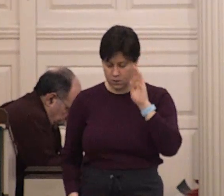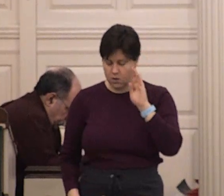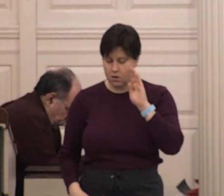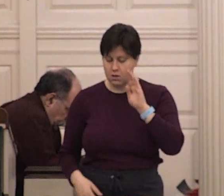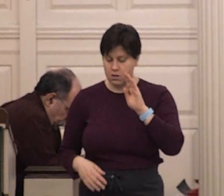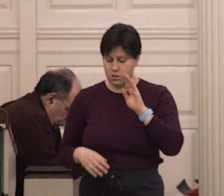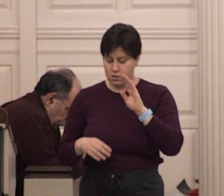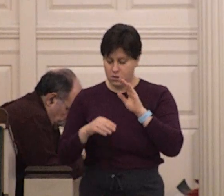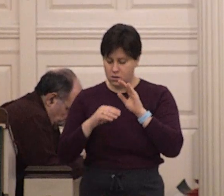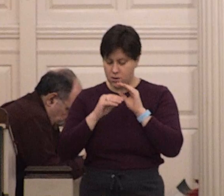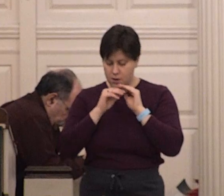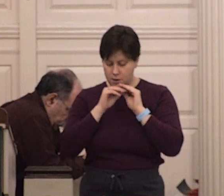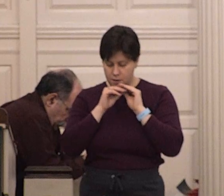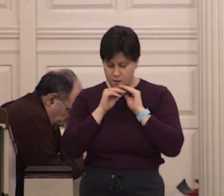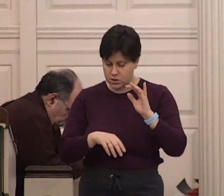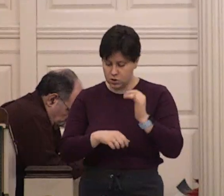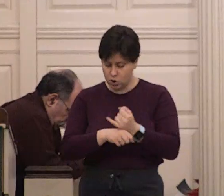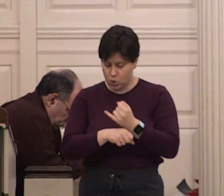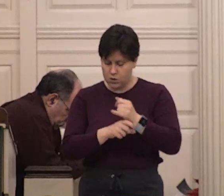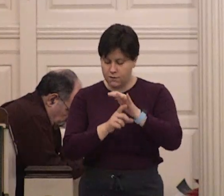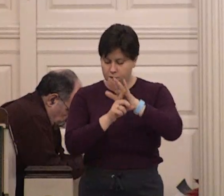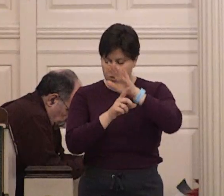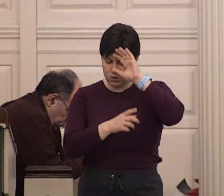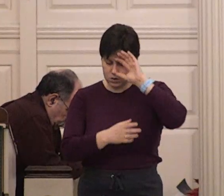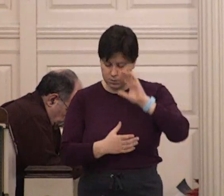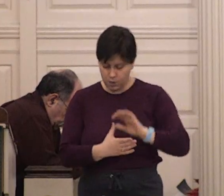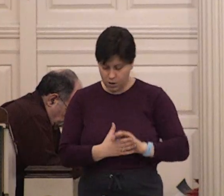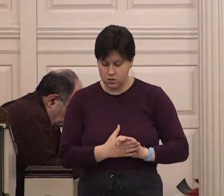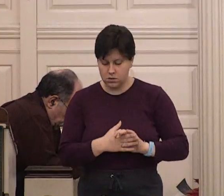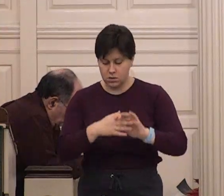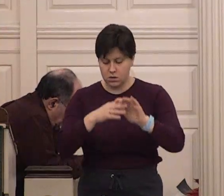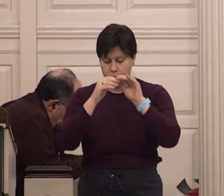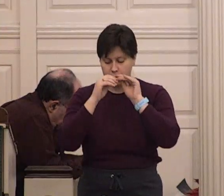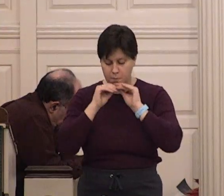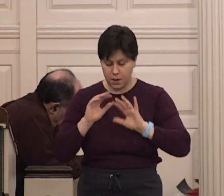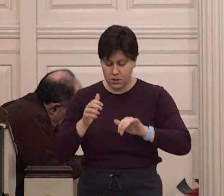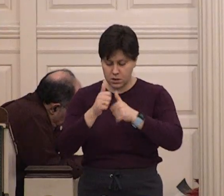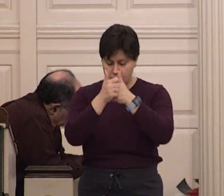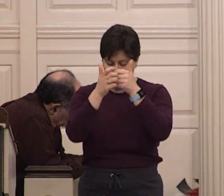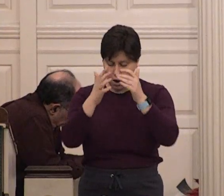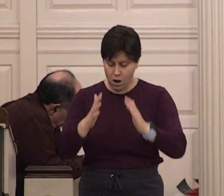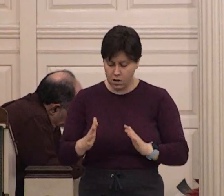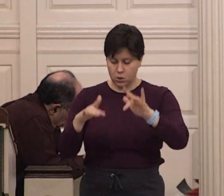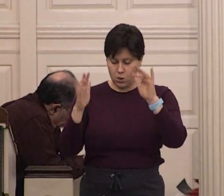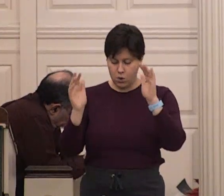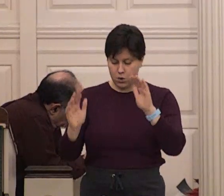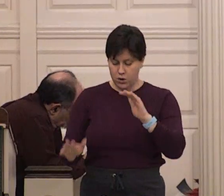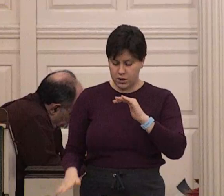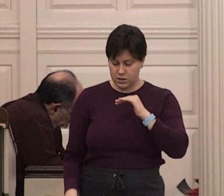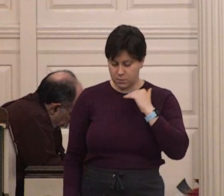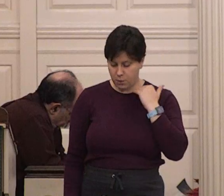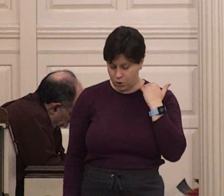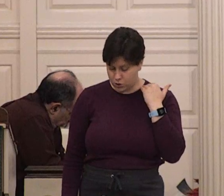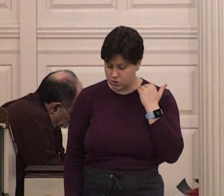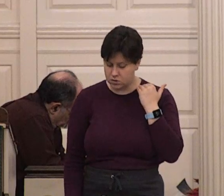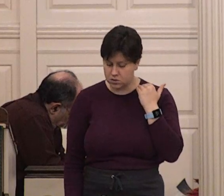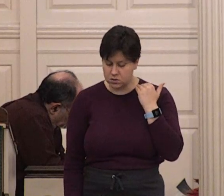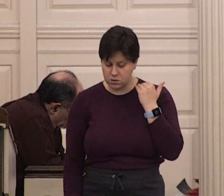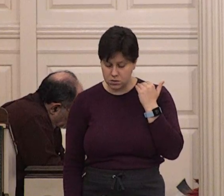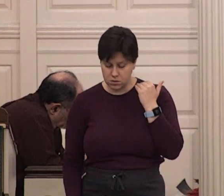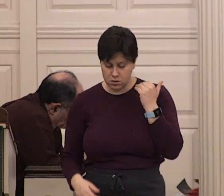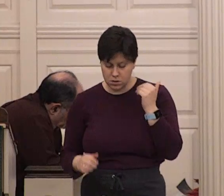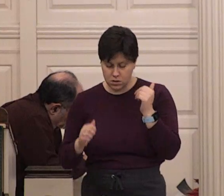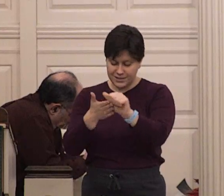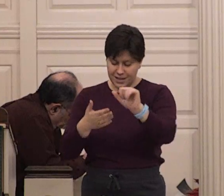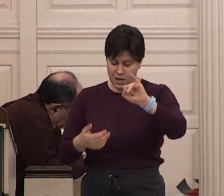God, with blessed Joseph, her spouse, with your blessed apostles and glorious martyrs, with Saint